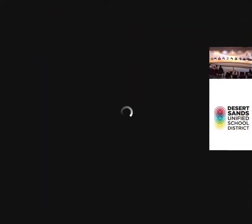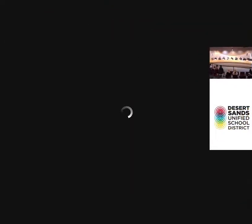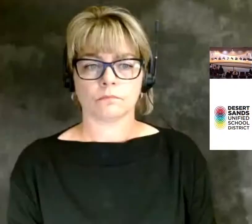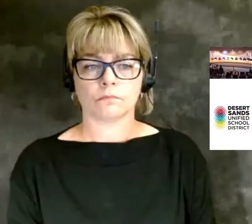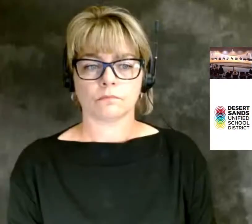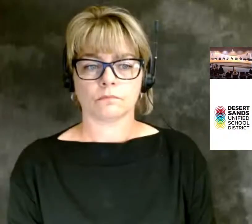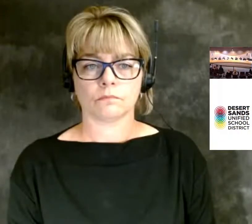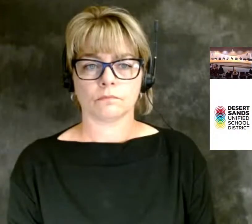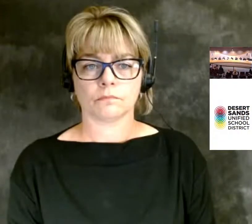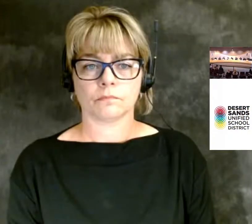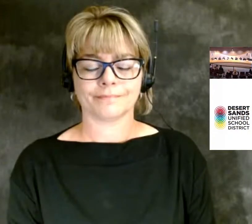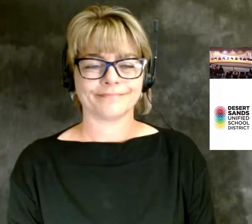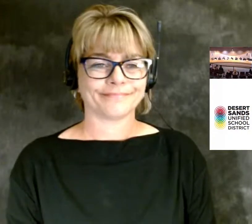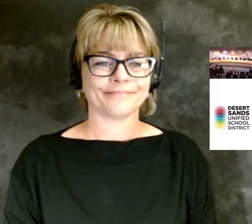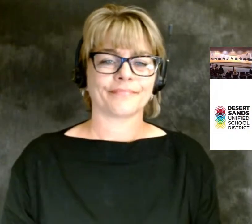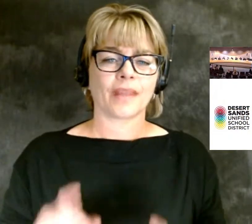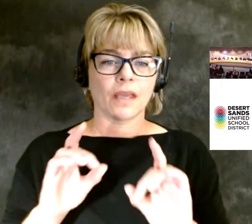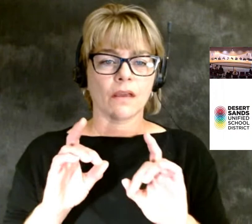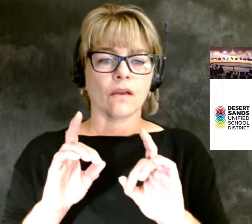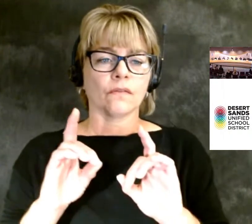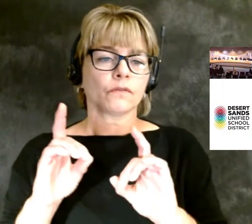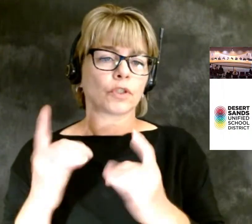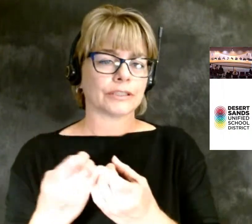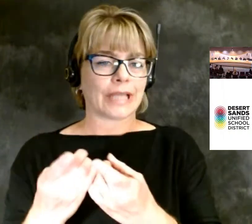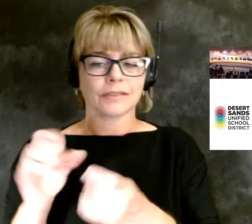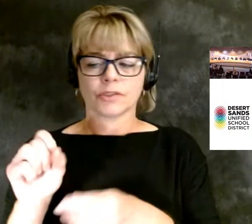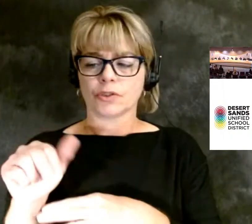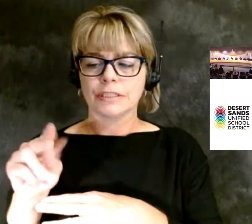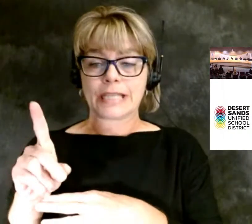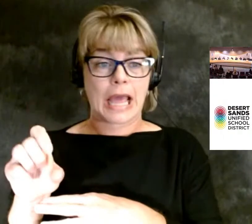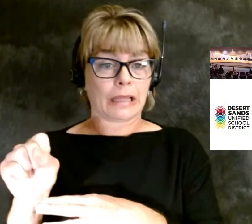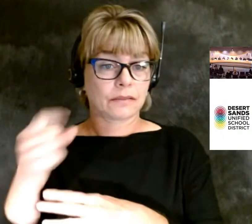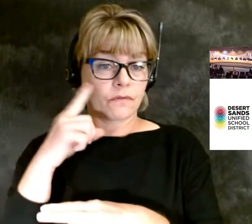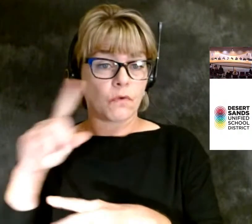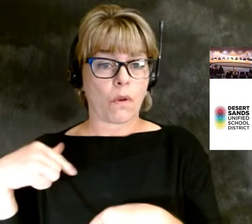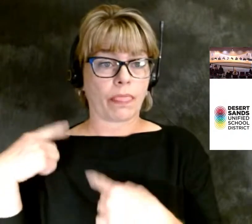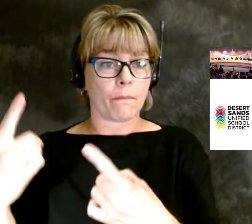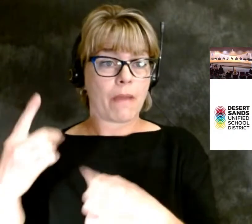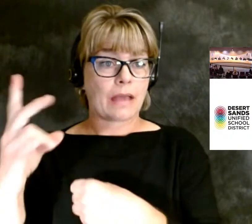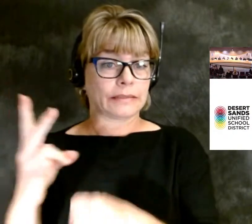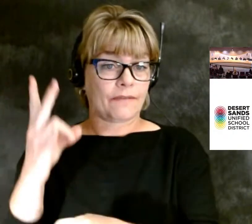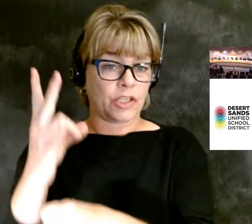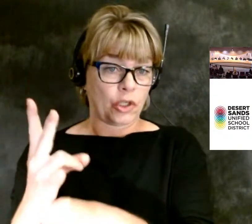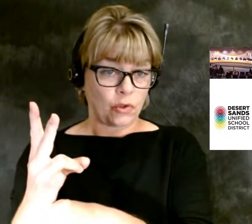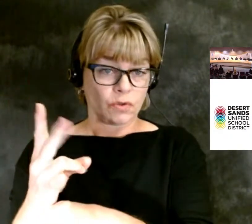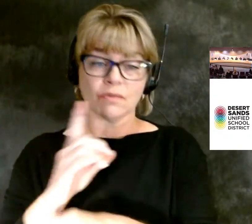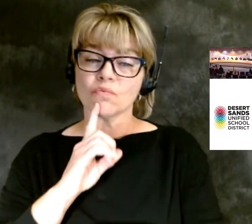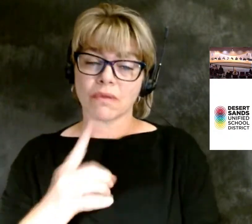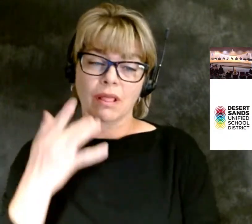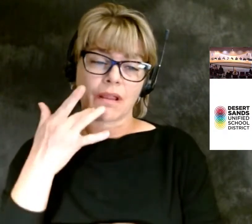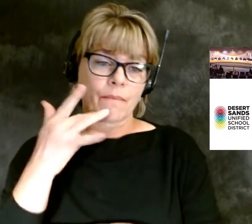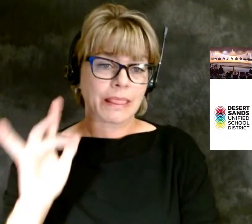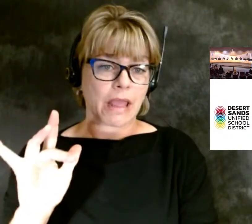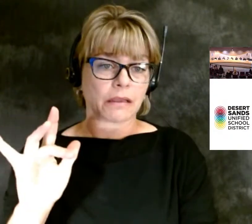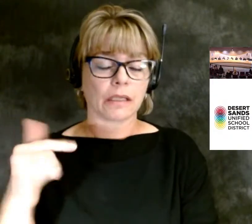Desert Sands for the past 7 years. So it's really been a privilege. And we're here to talk about the inaugural Migrant Leadership Club